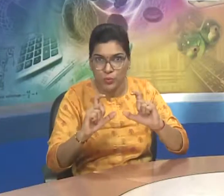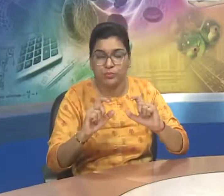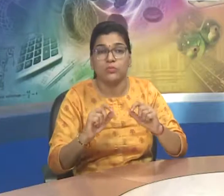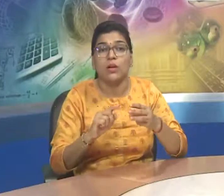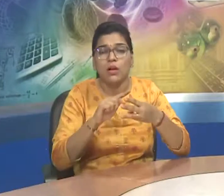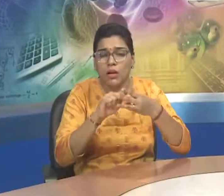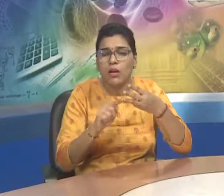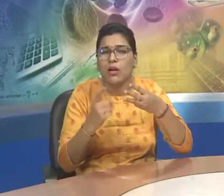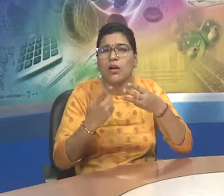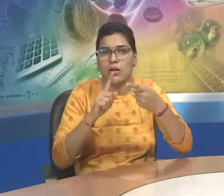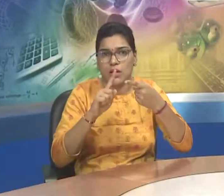the